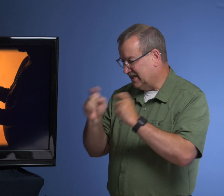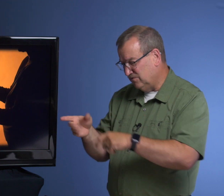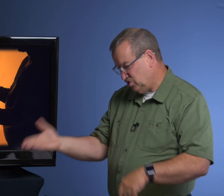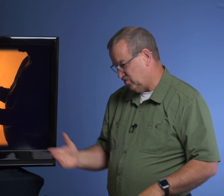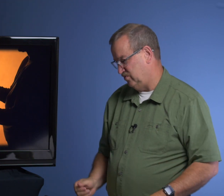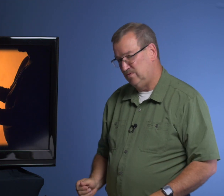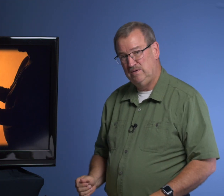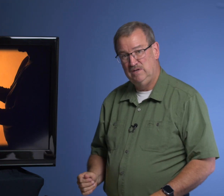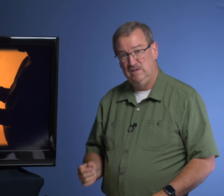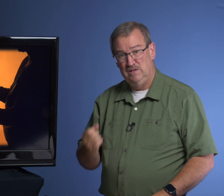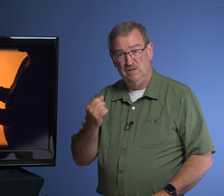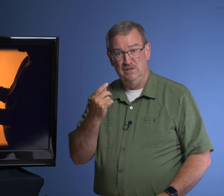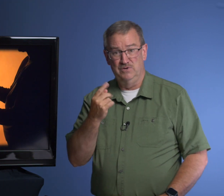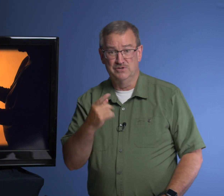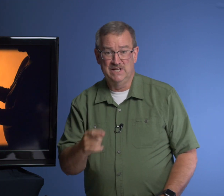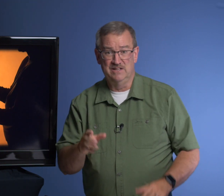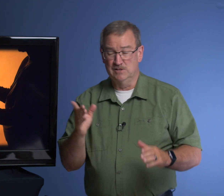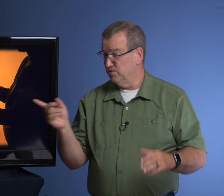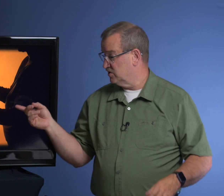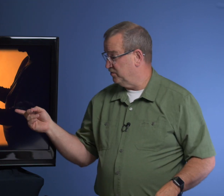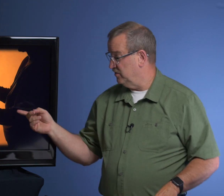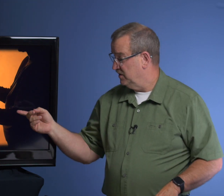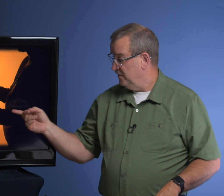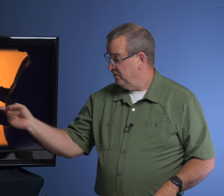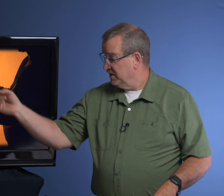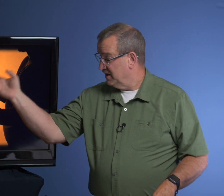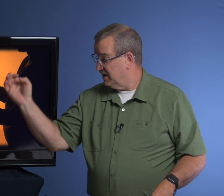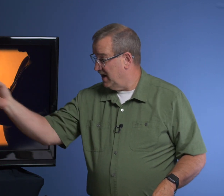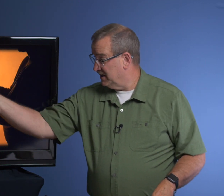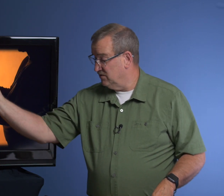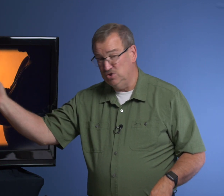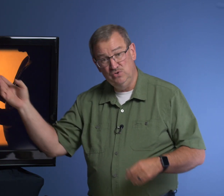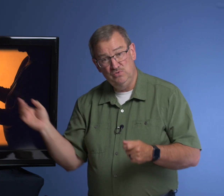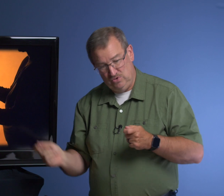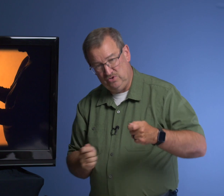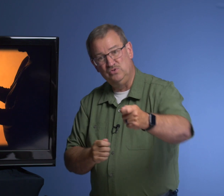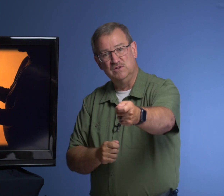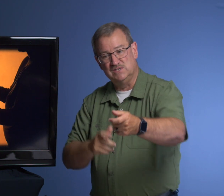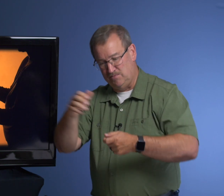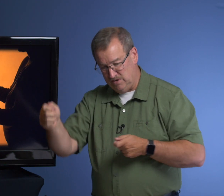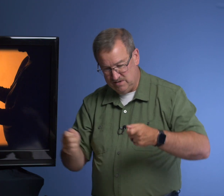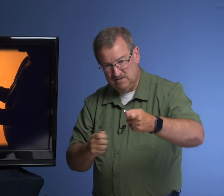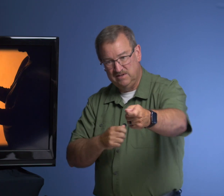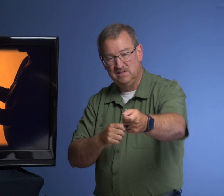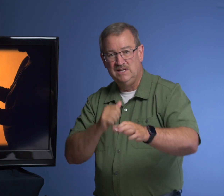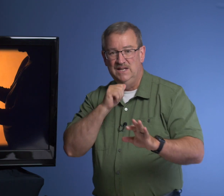give you. You understand this principle. God gives you, you give someone.